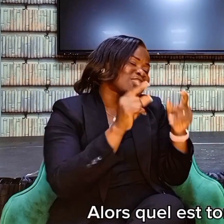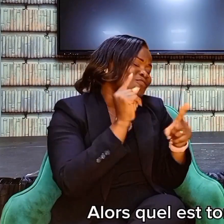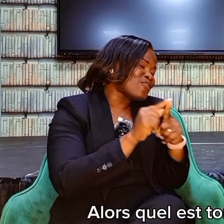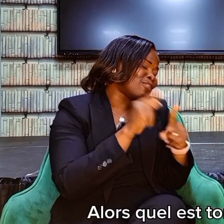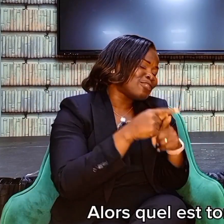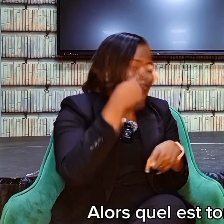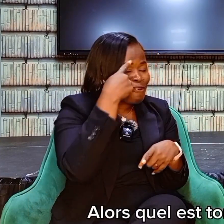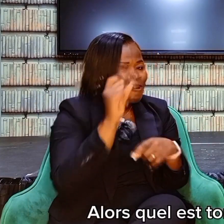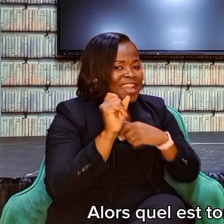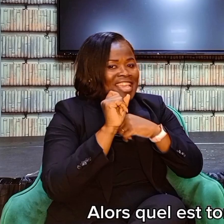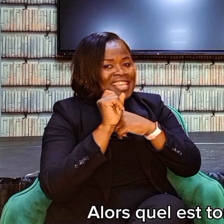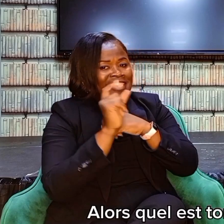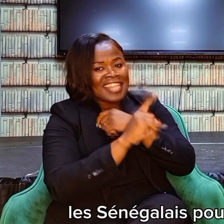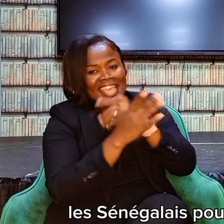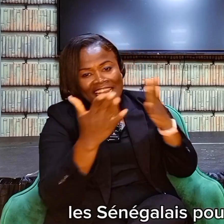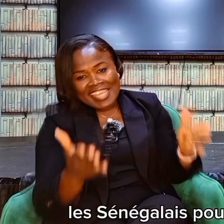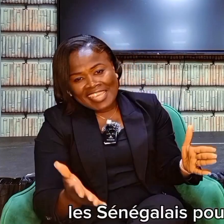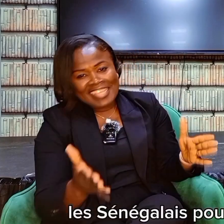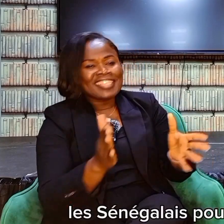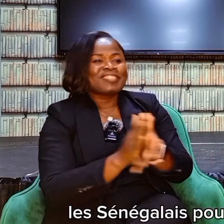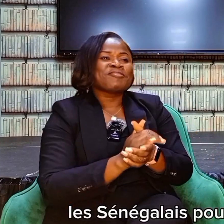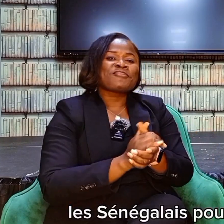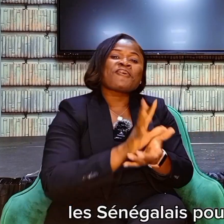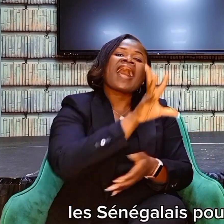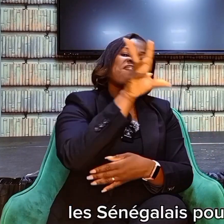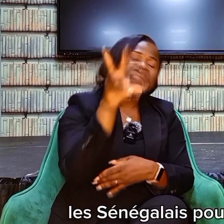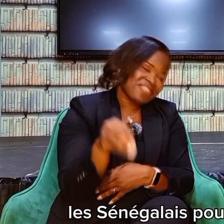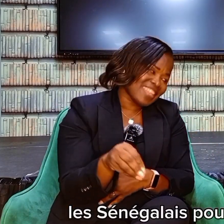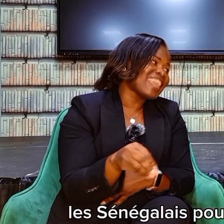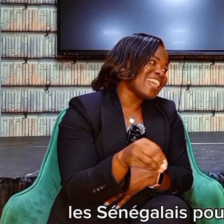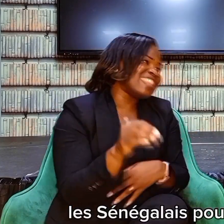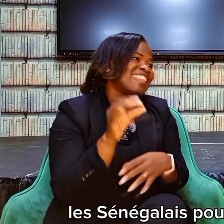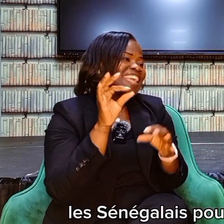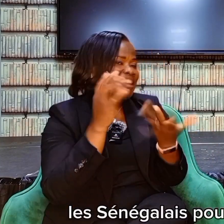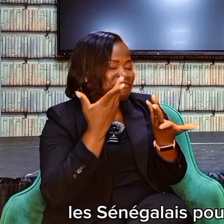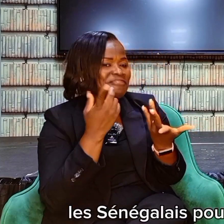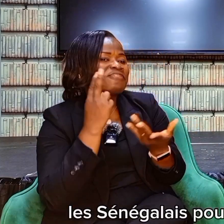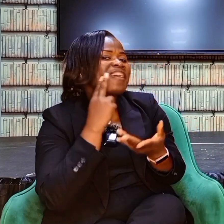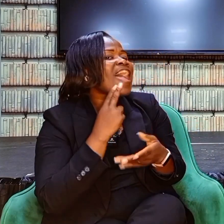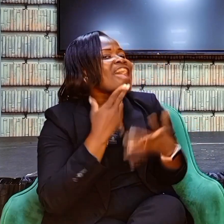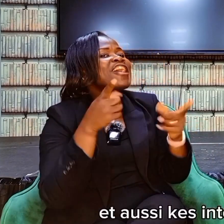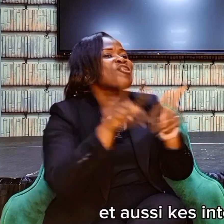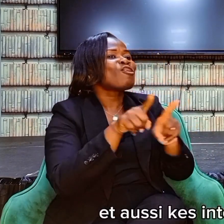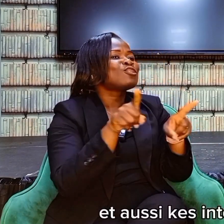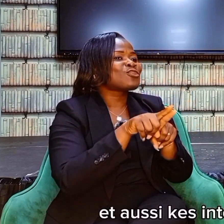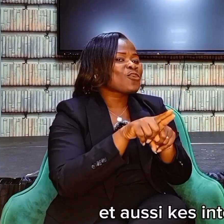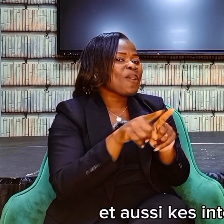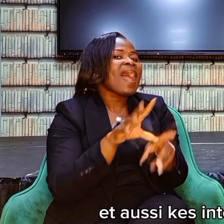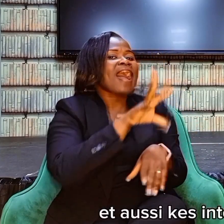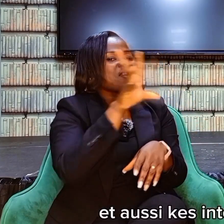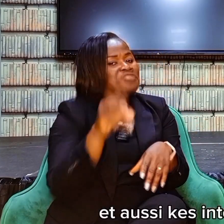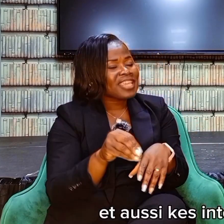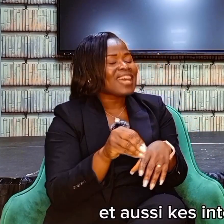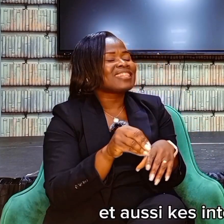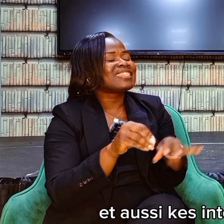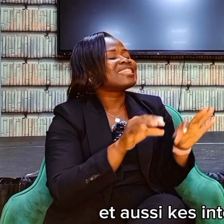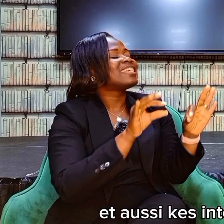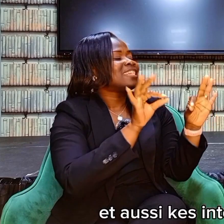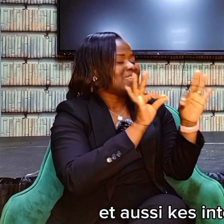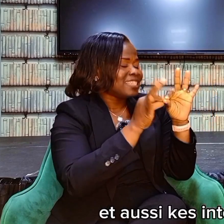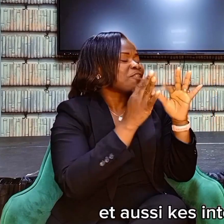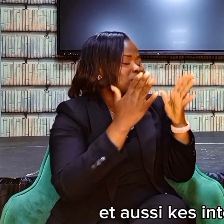your last word for Senegalese, people, for African deaf, and also